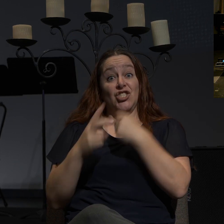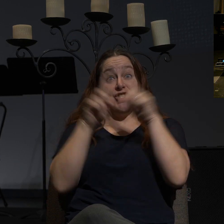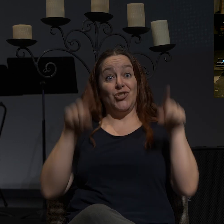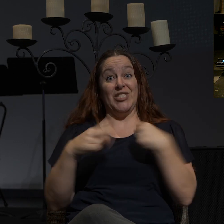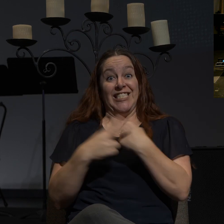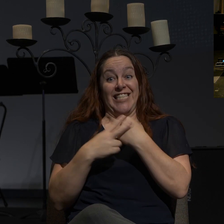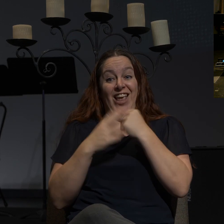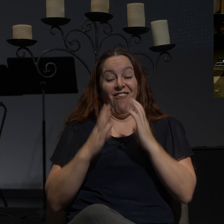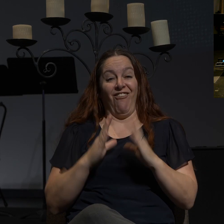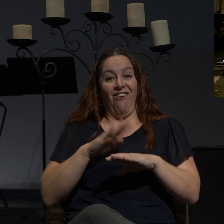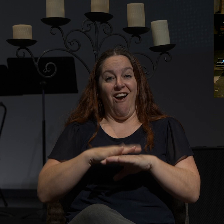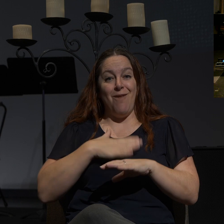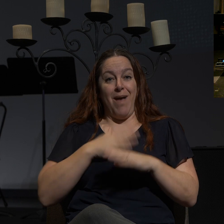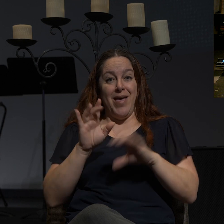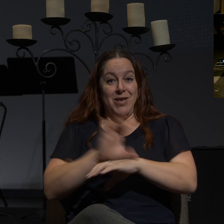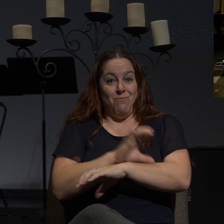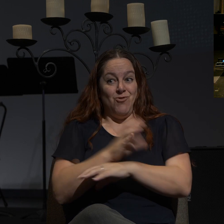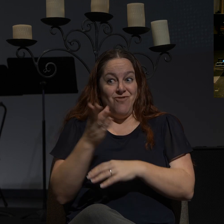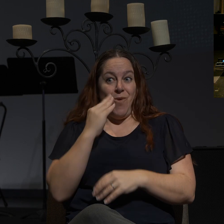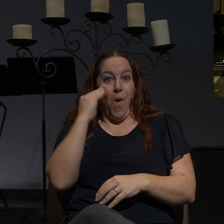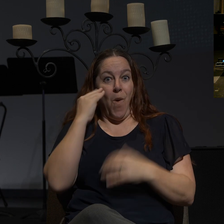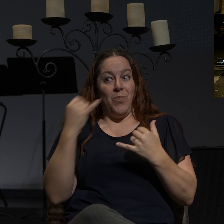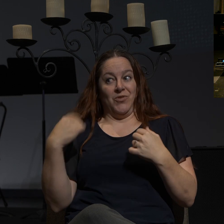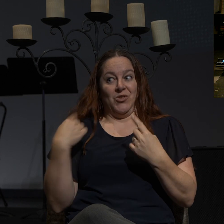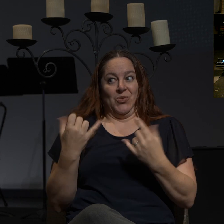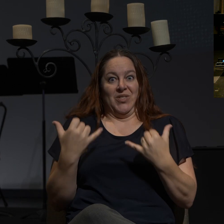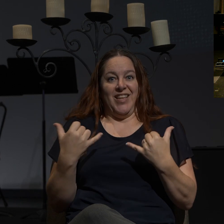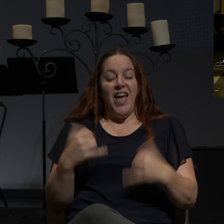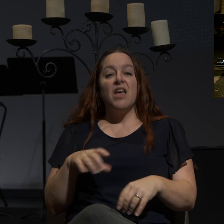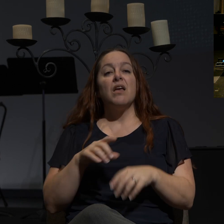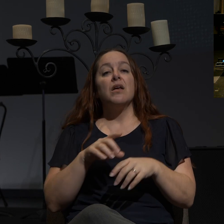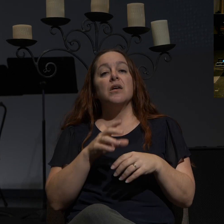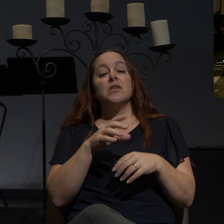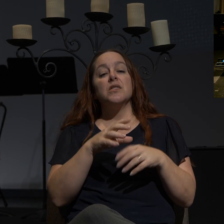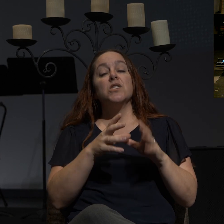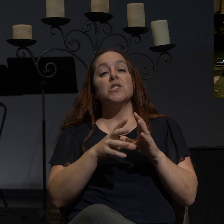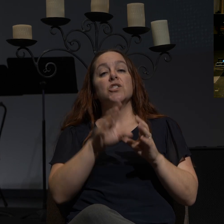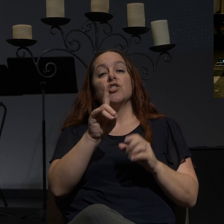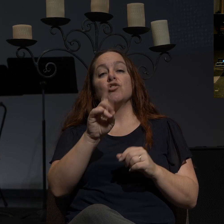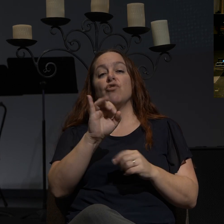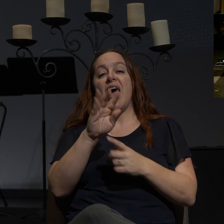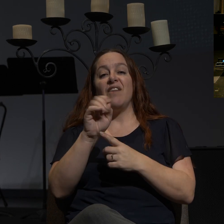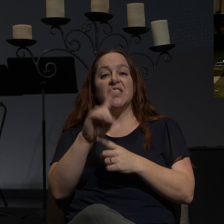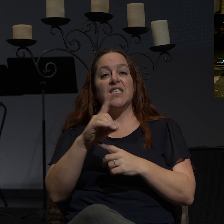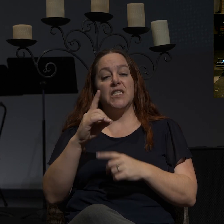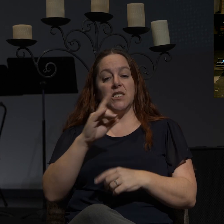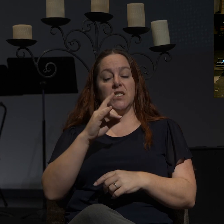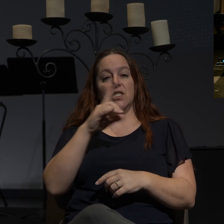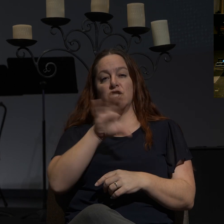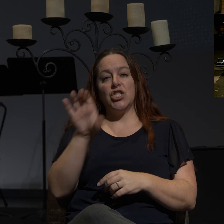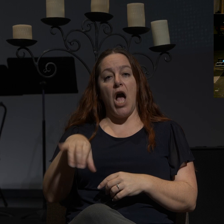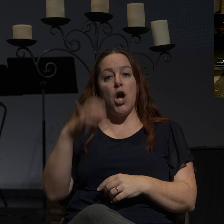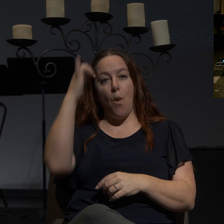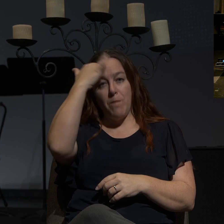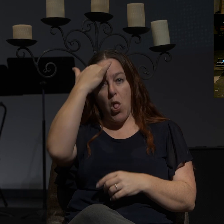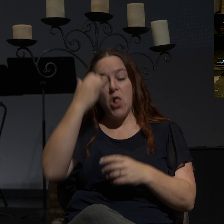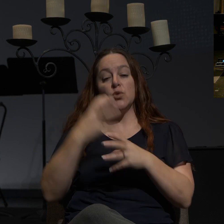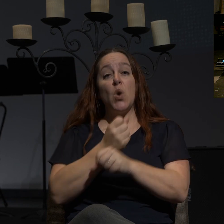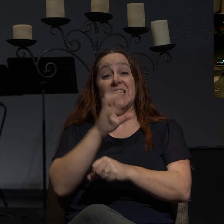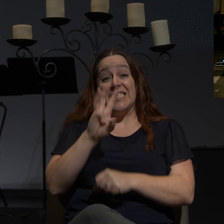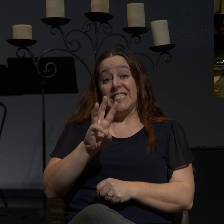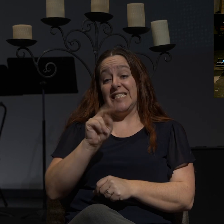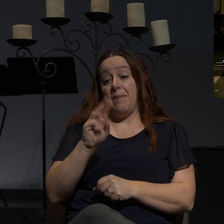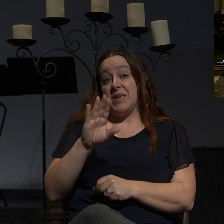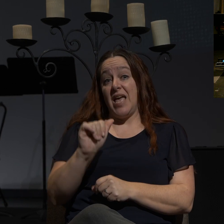computer at home still to this day. He went on to be drafted by the Chicago Bulls. With them, he won 6 NBA